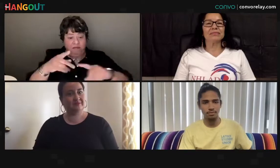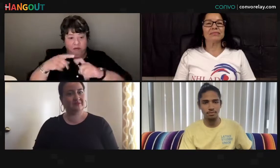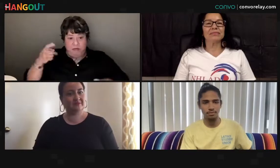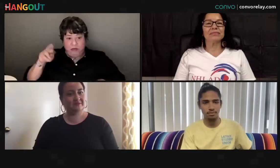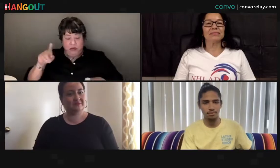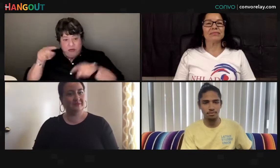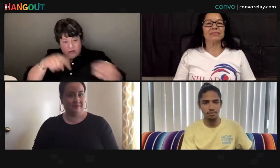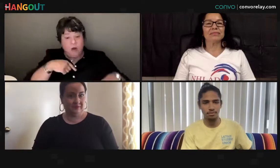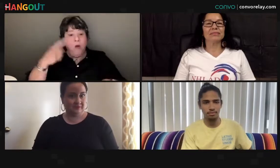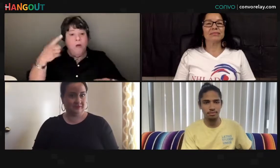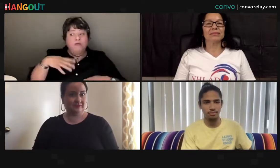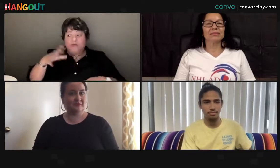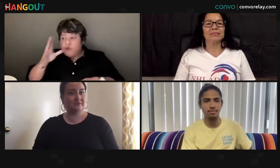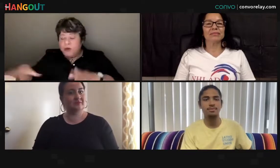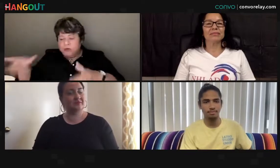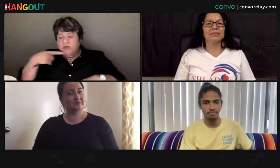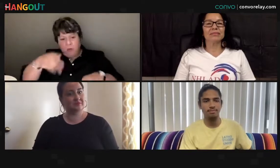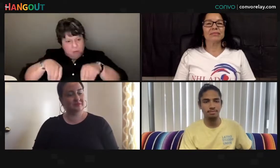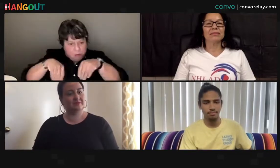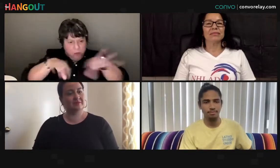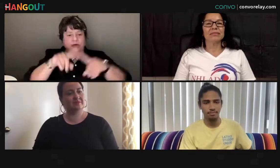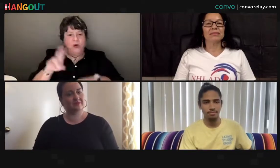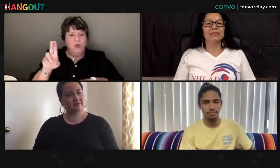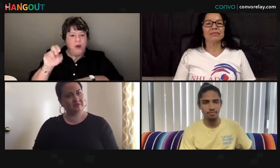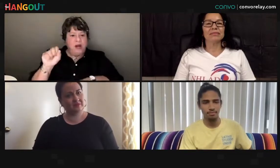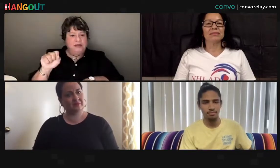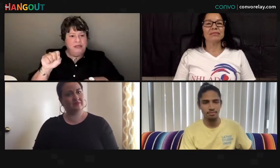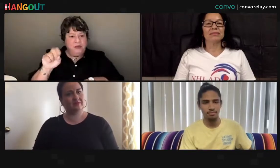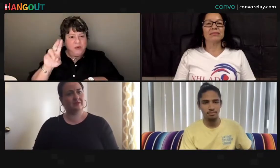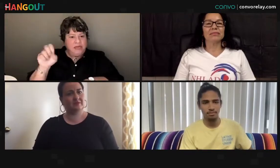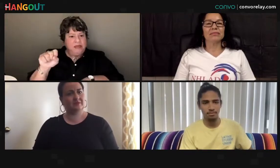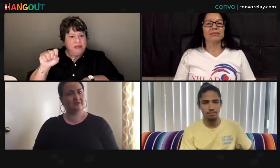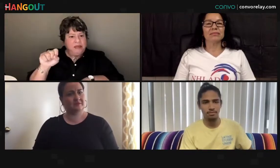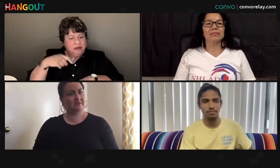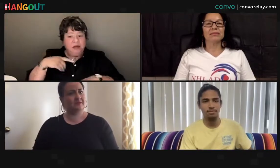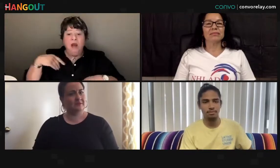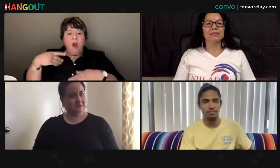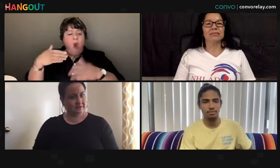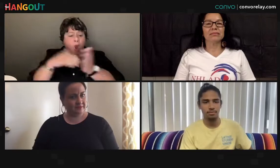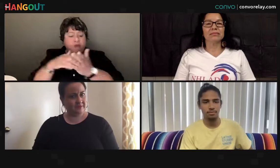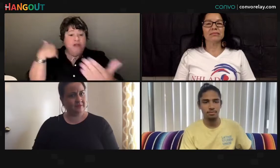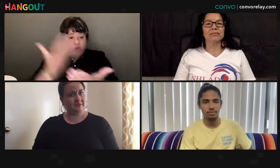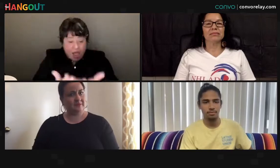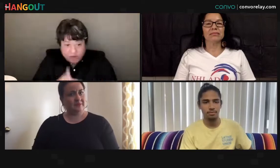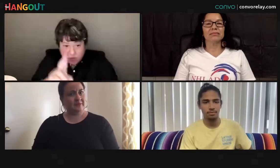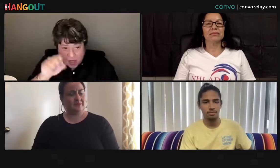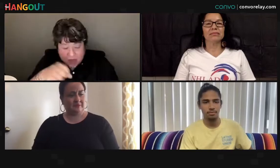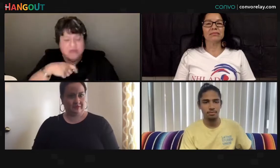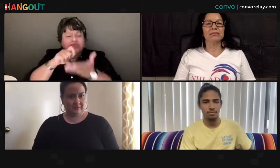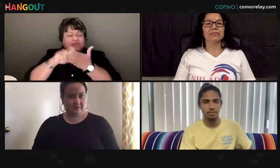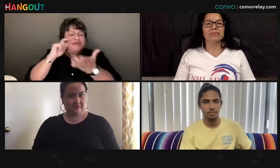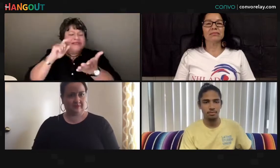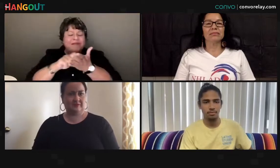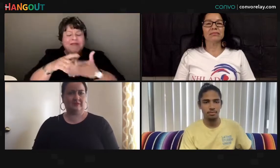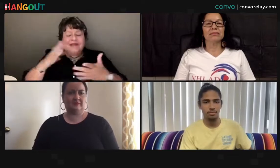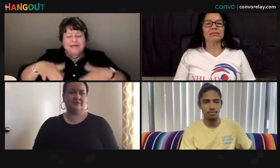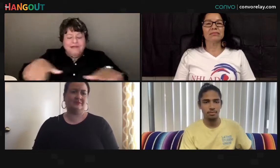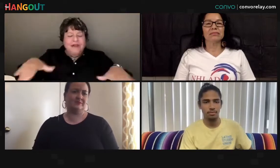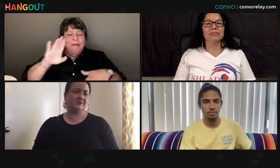was 5 and I moved from Puerto Rico, like my grandparents were telling me that I was moving to the US. And when I got into the